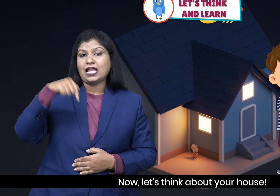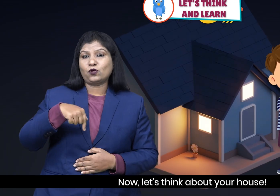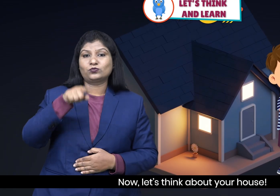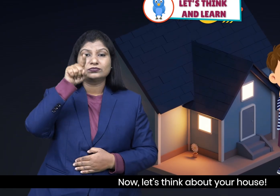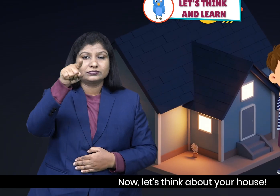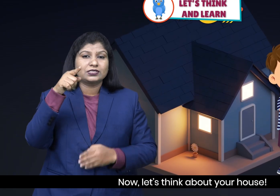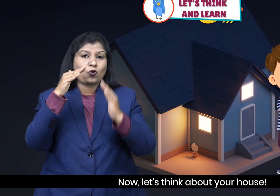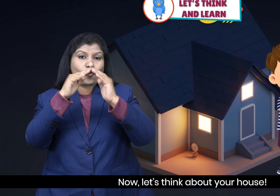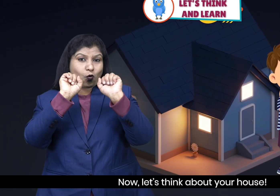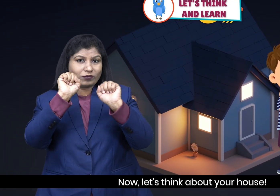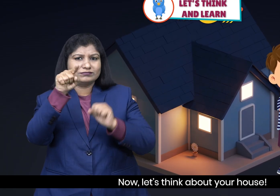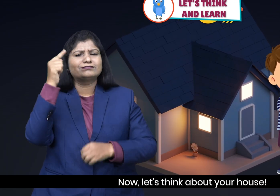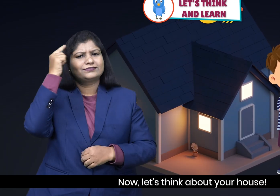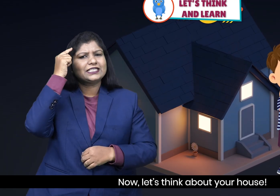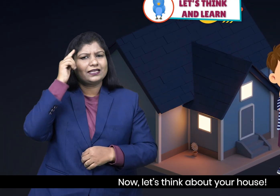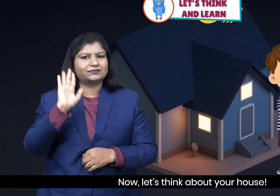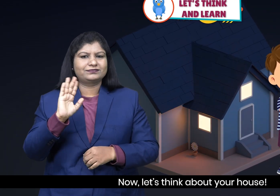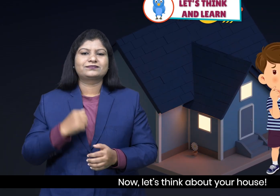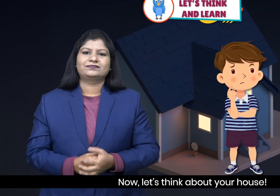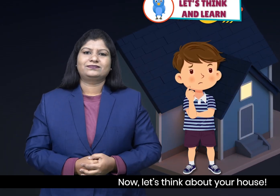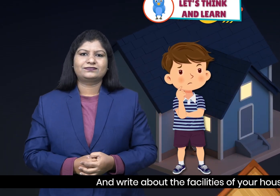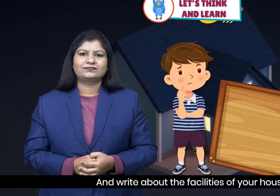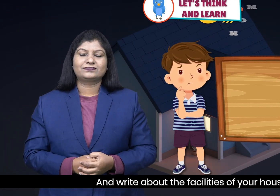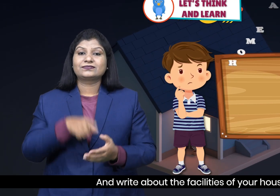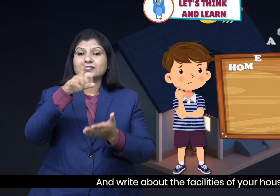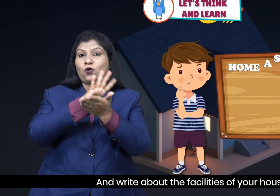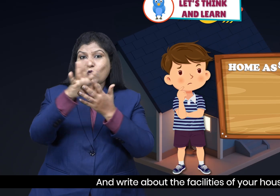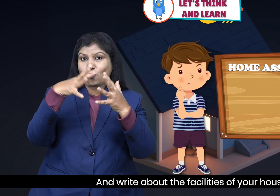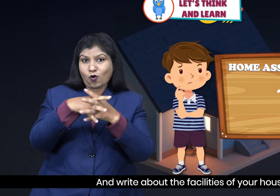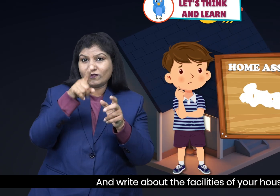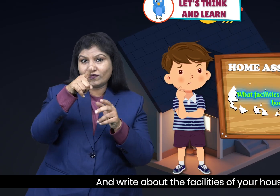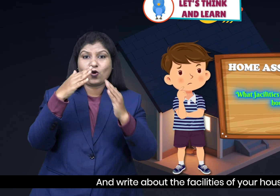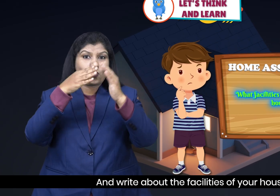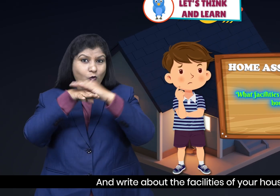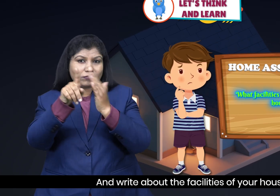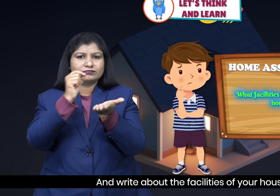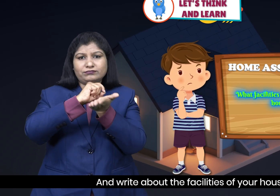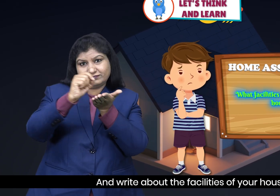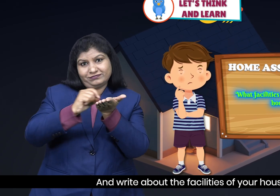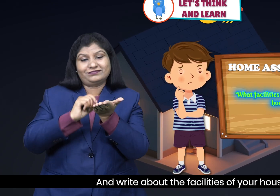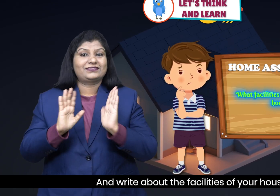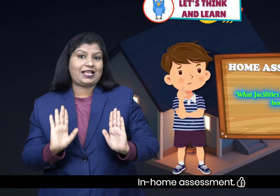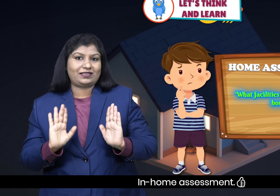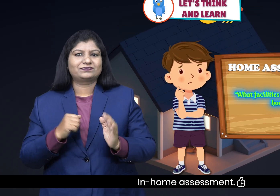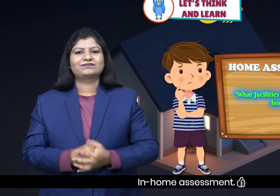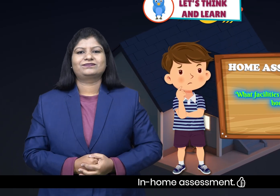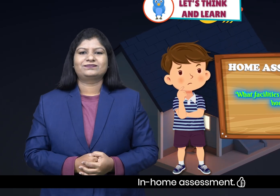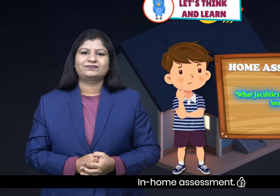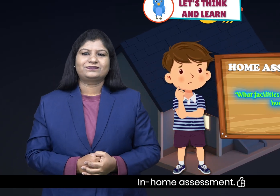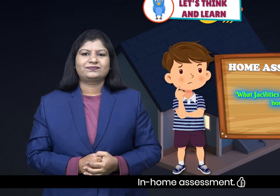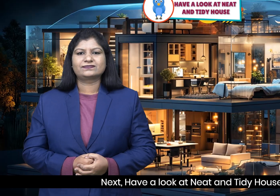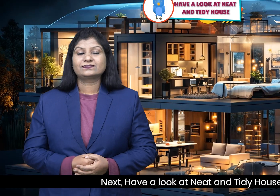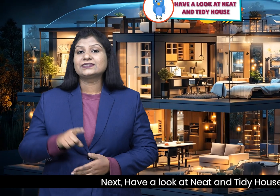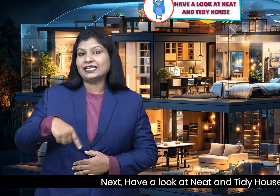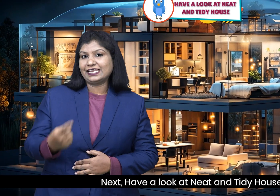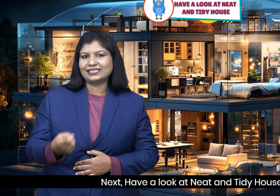Now, let's think about your house. And write about the facilities of your house in home